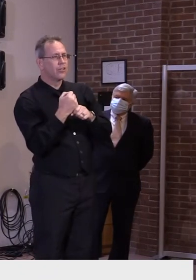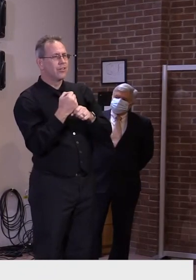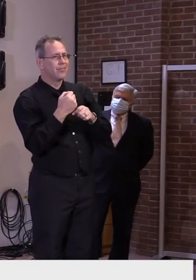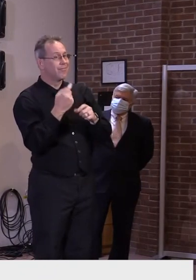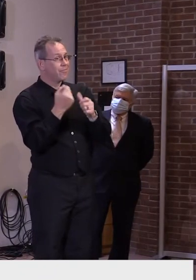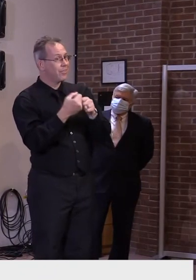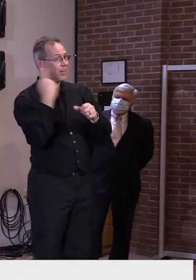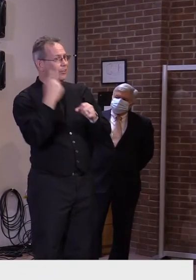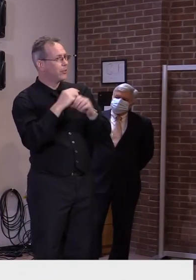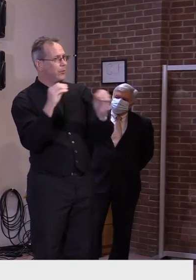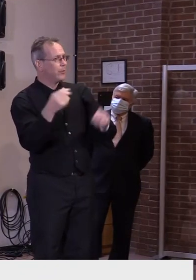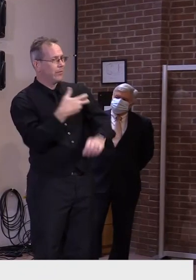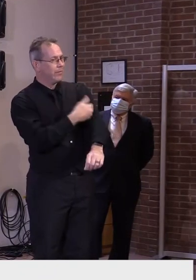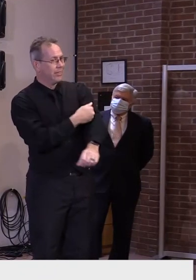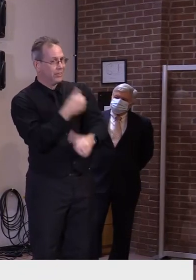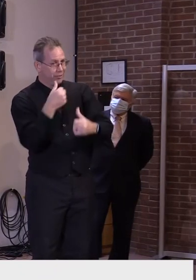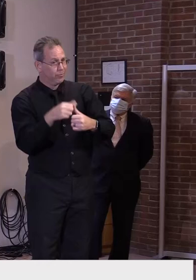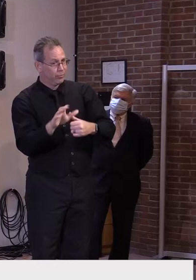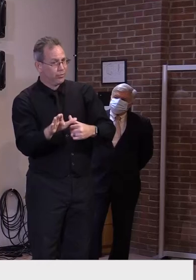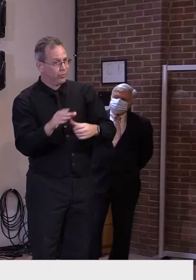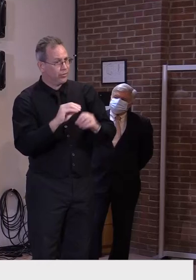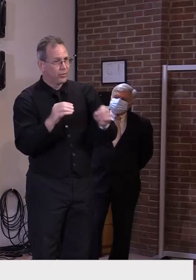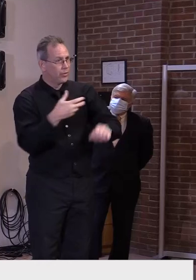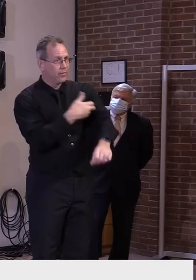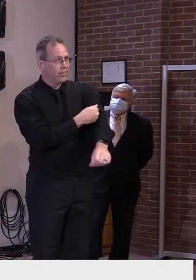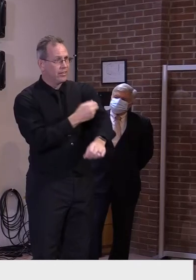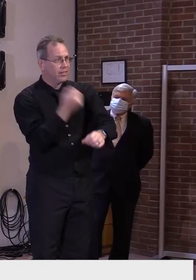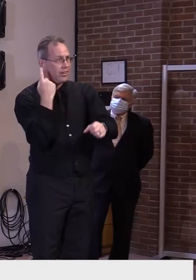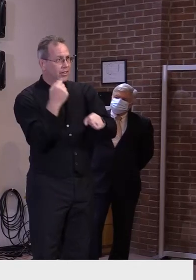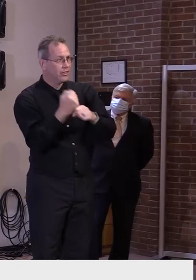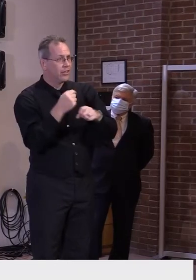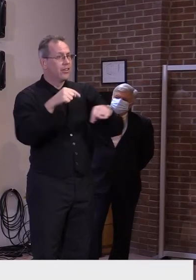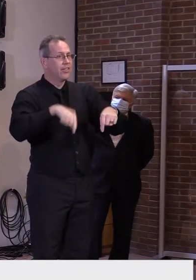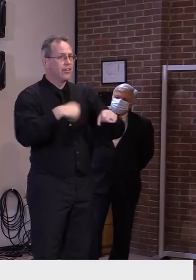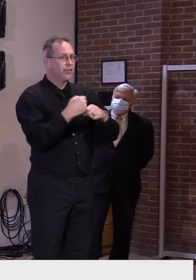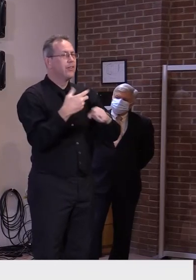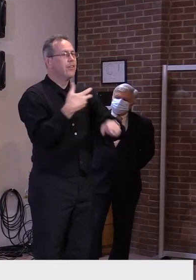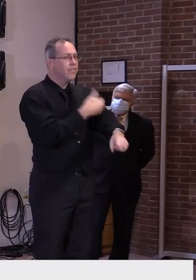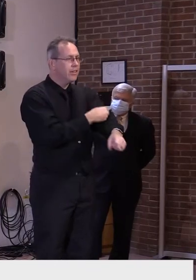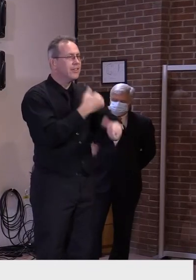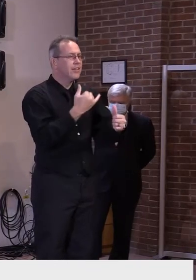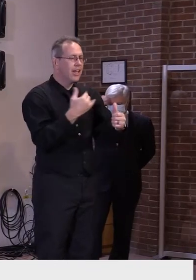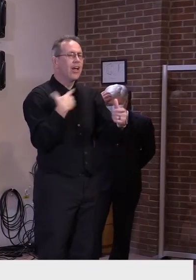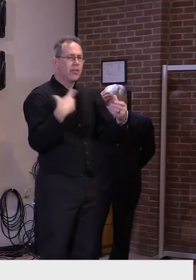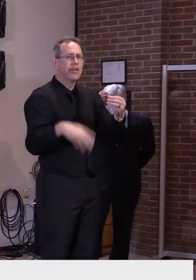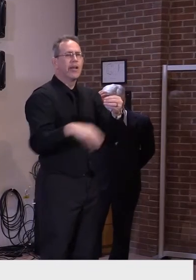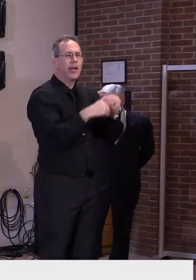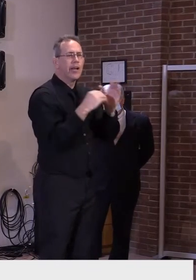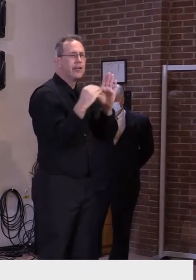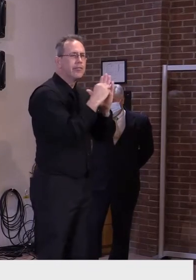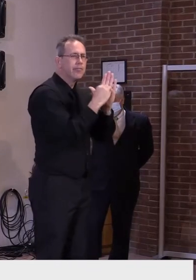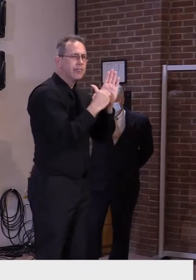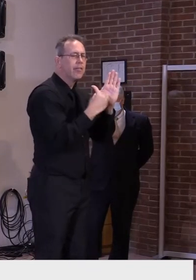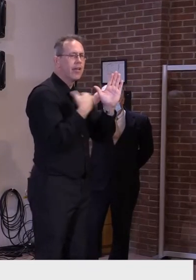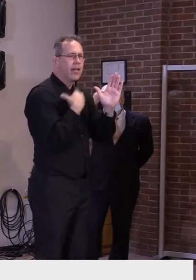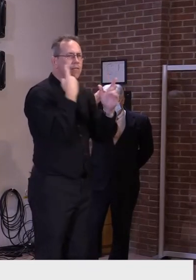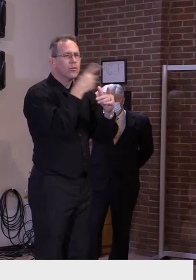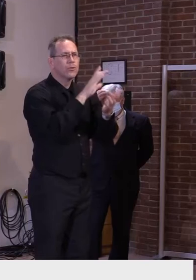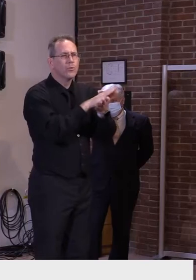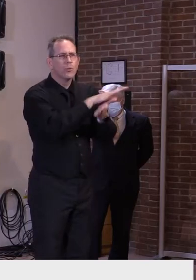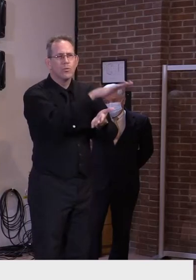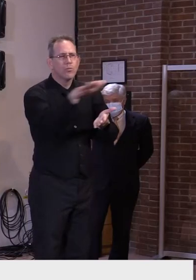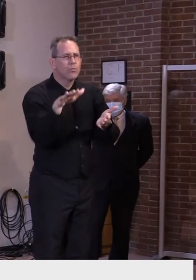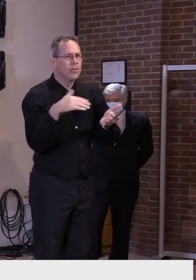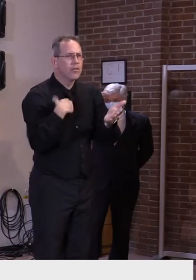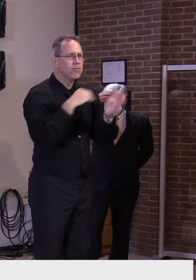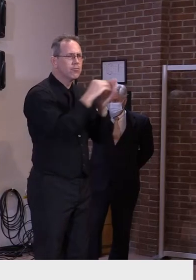year. But you know, you're right. We do have recommendations. Specifically, I'll speak to the school recommendations, which I think Secretary Moore, if